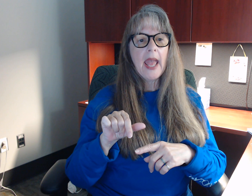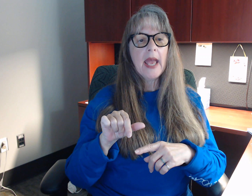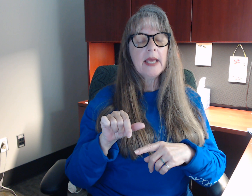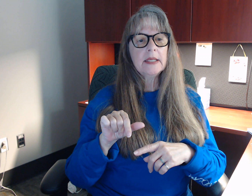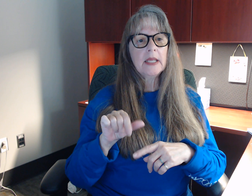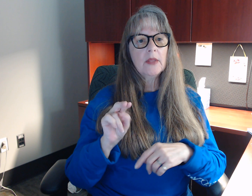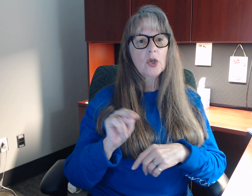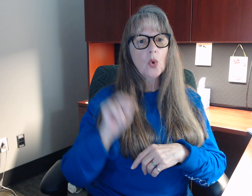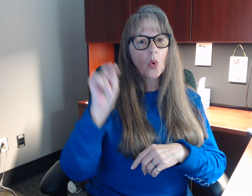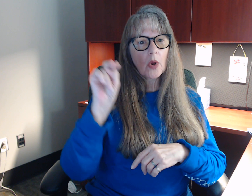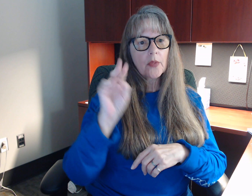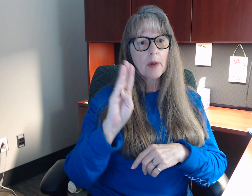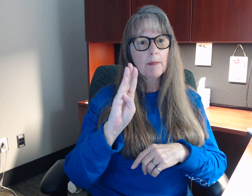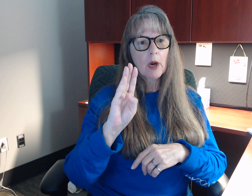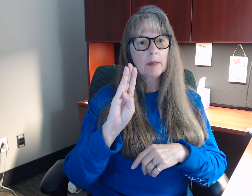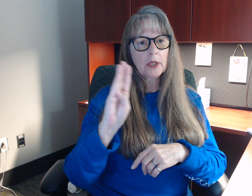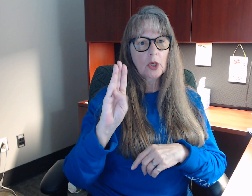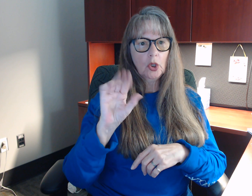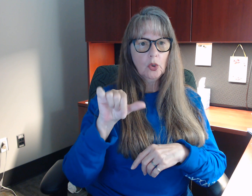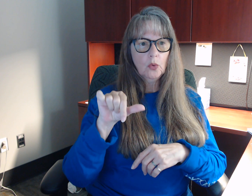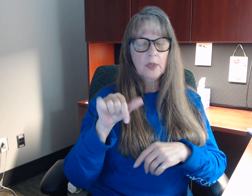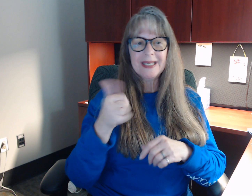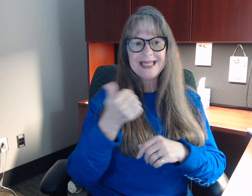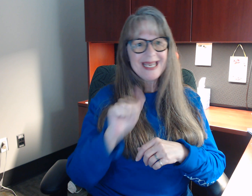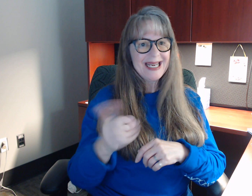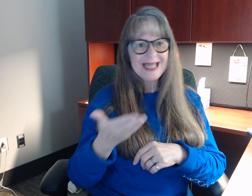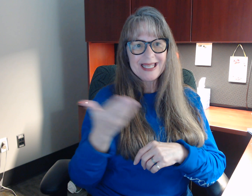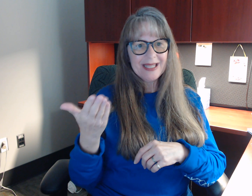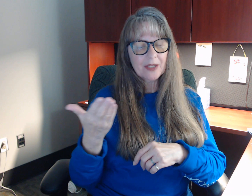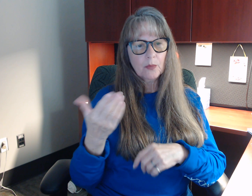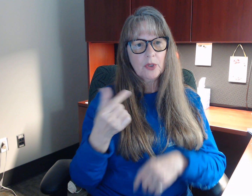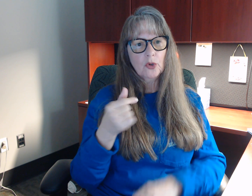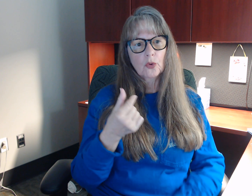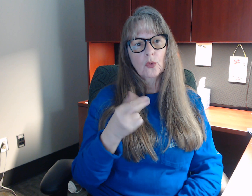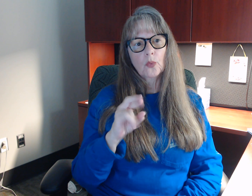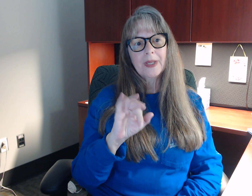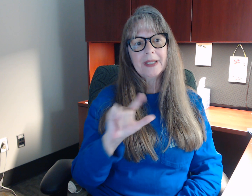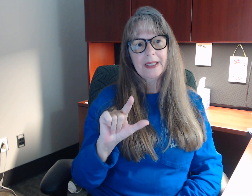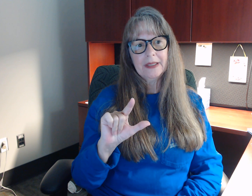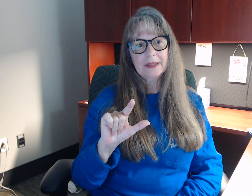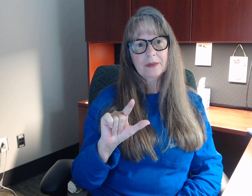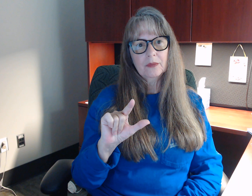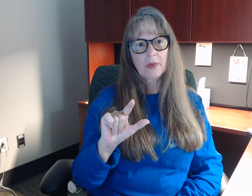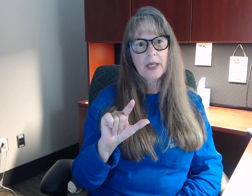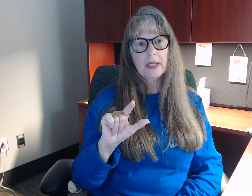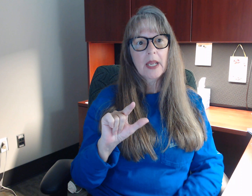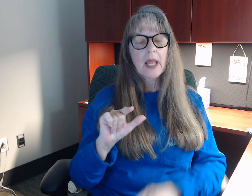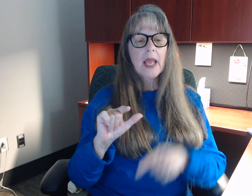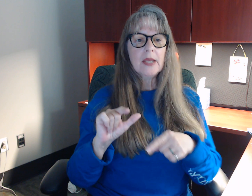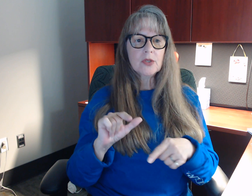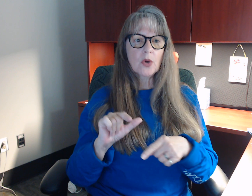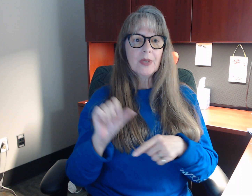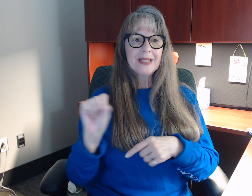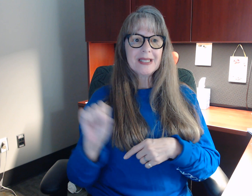And in the North, a barbecue is anything that you're grilling, right? And so in the